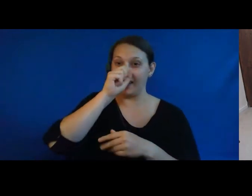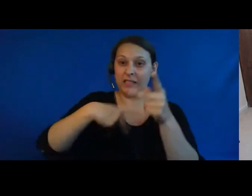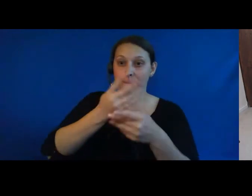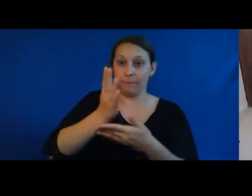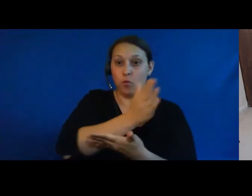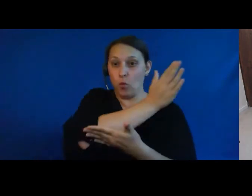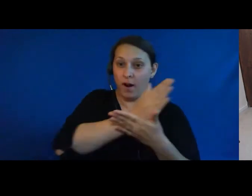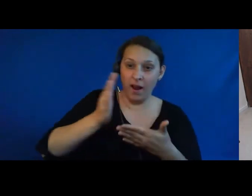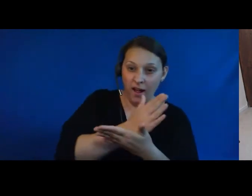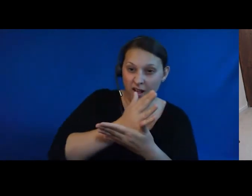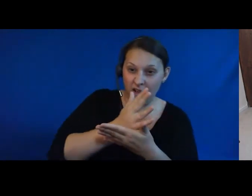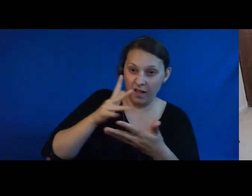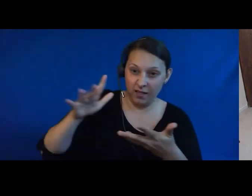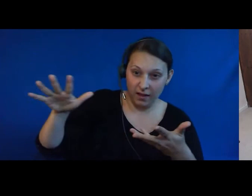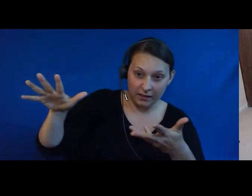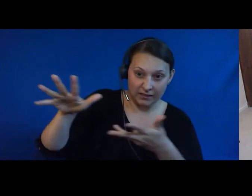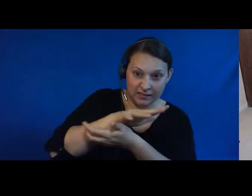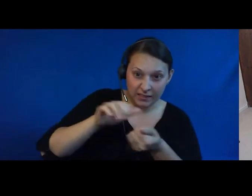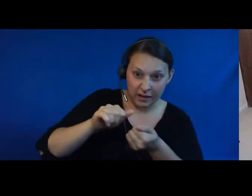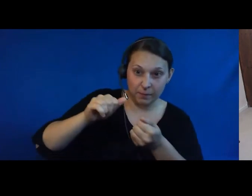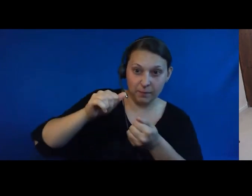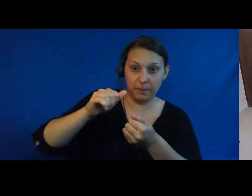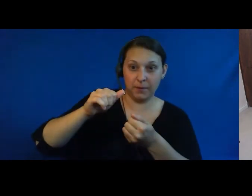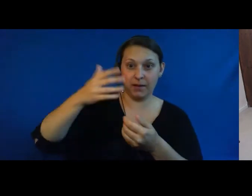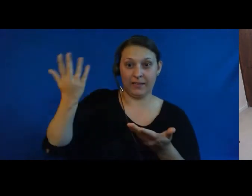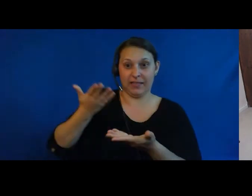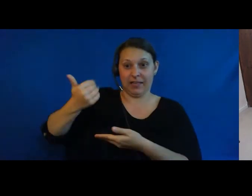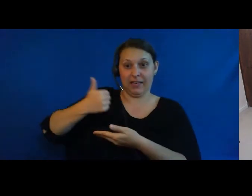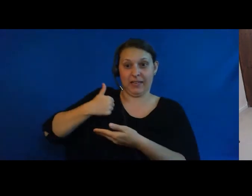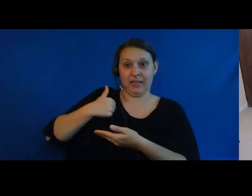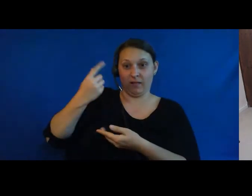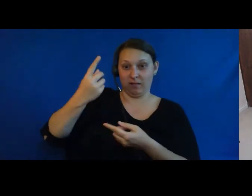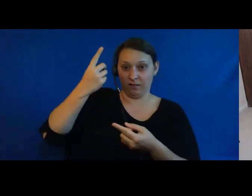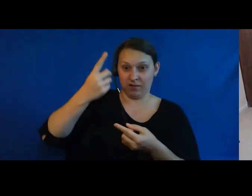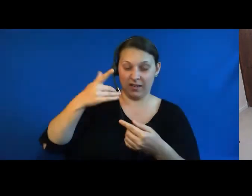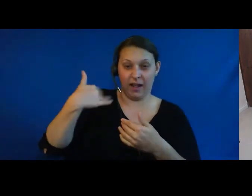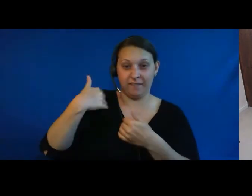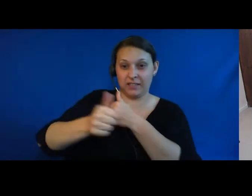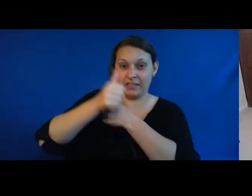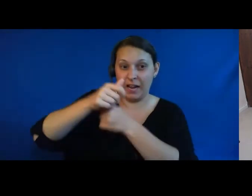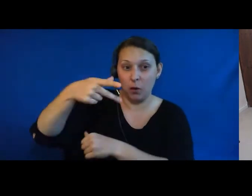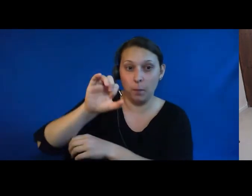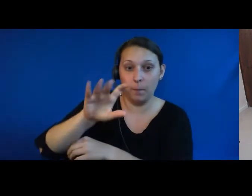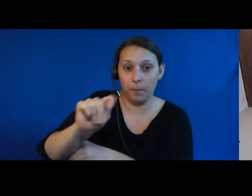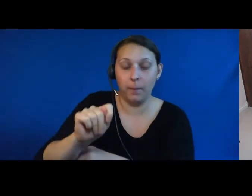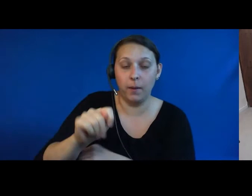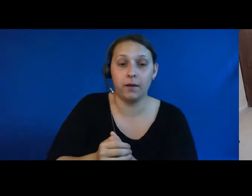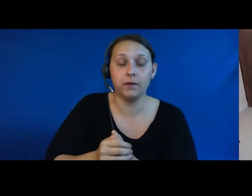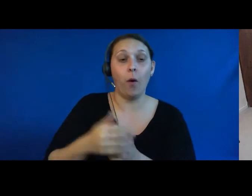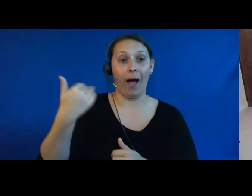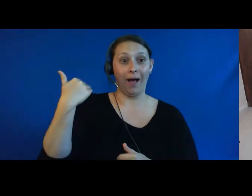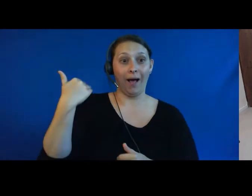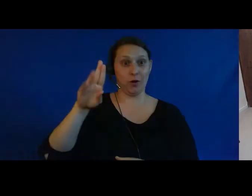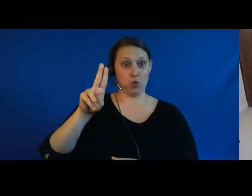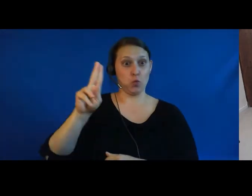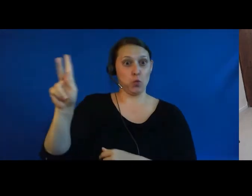a dangerous pest? Yeah, so we used to have wild boars in the UK, and they were